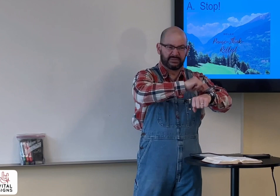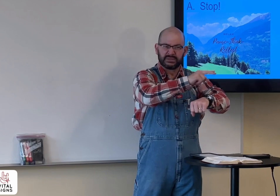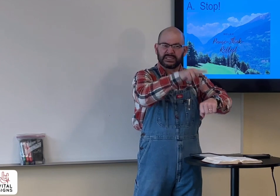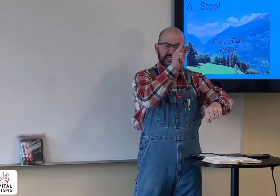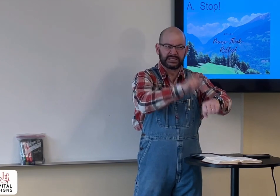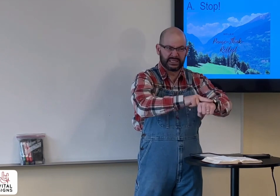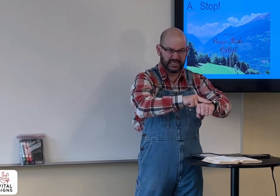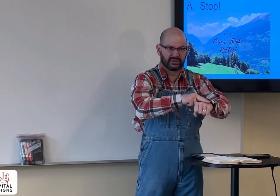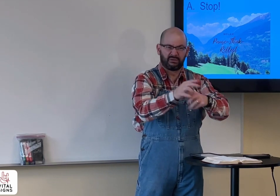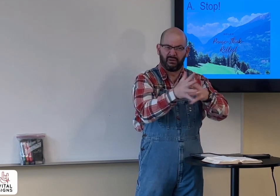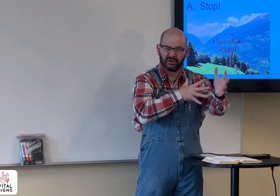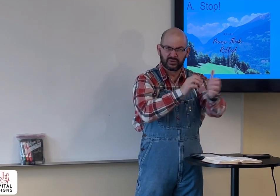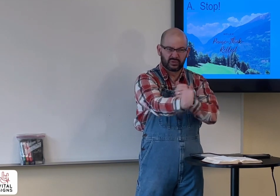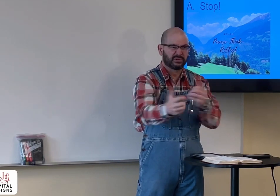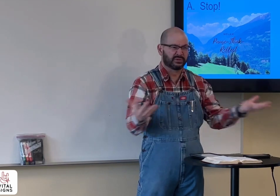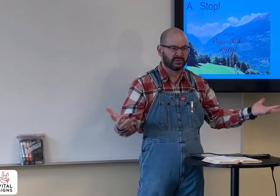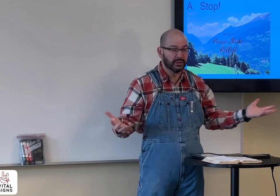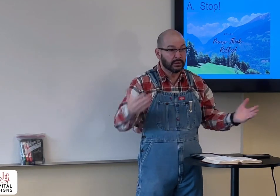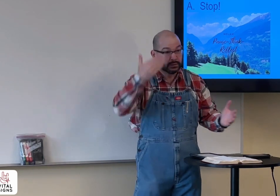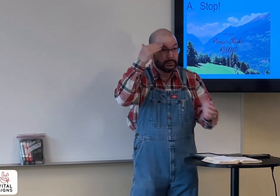Many times it's normal.